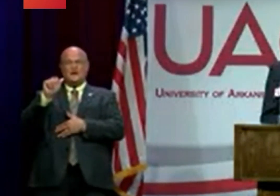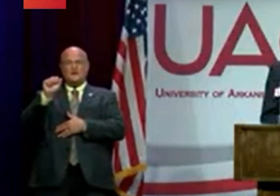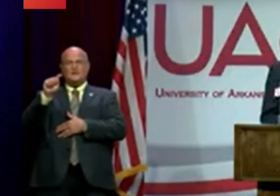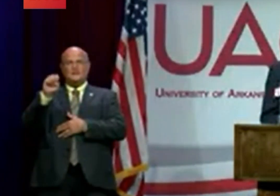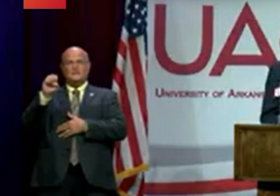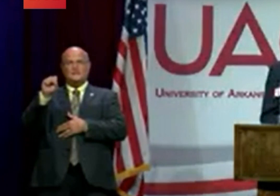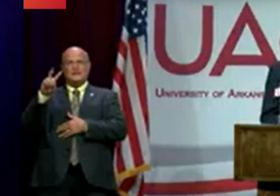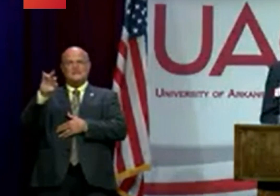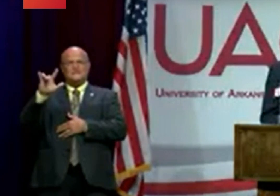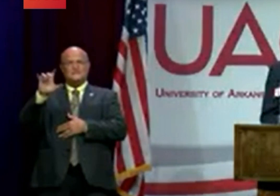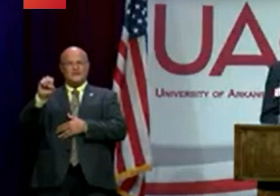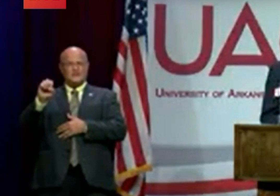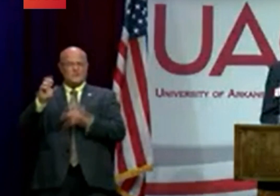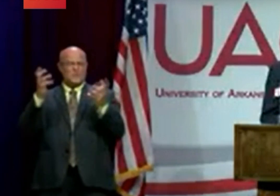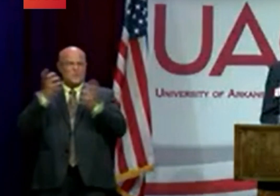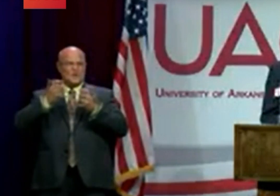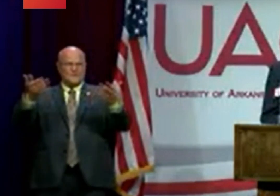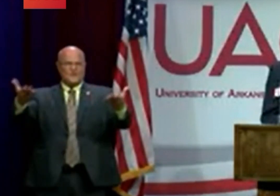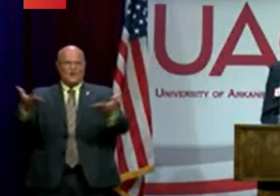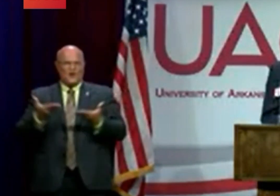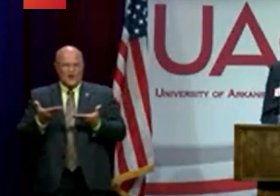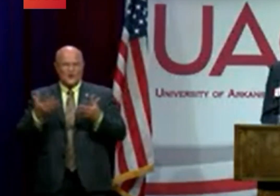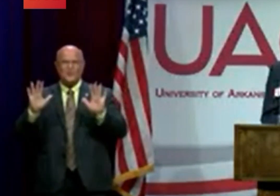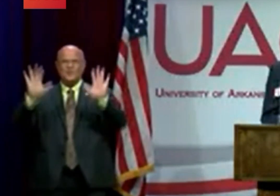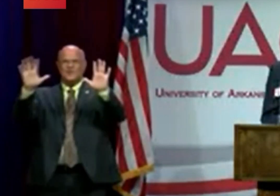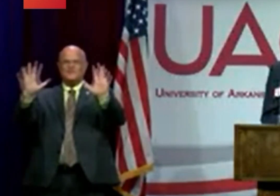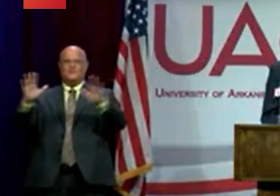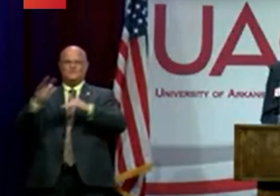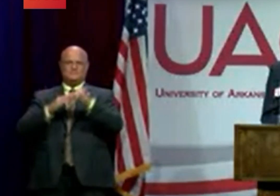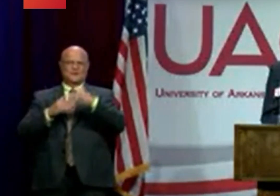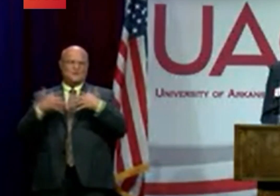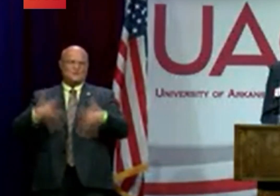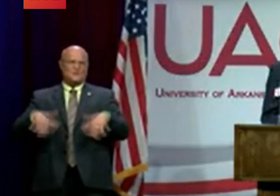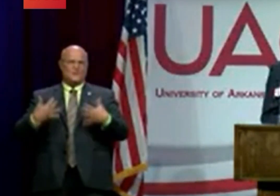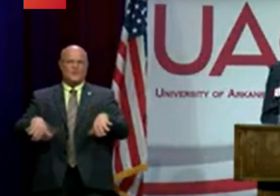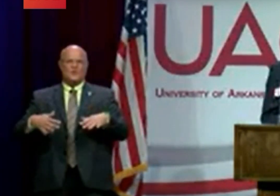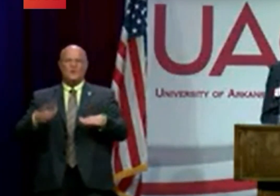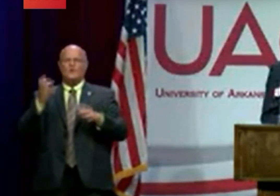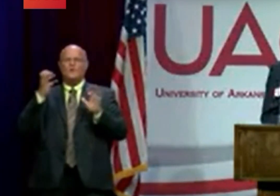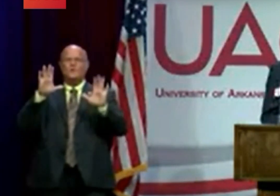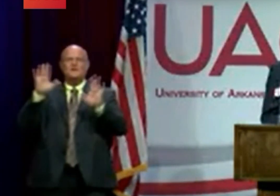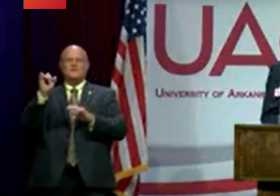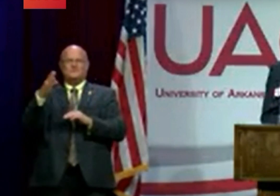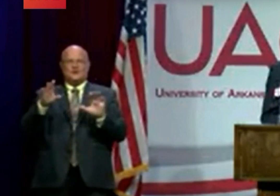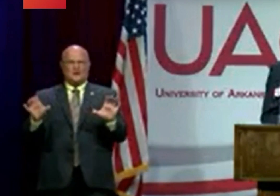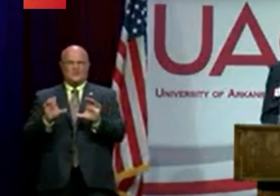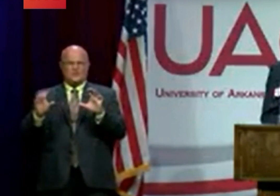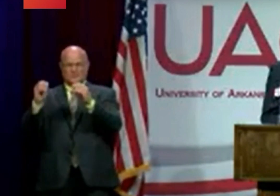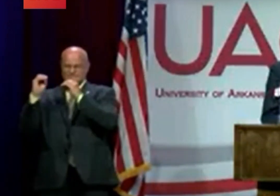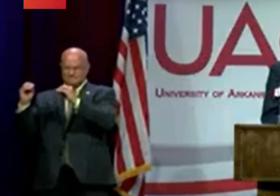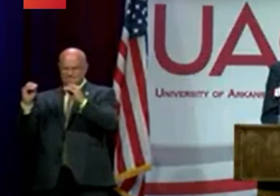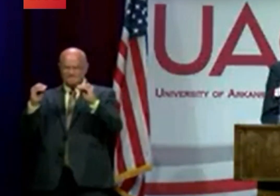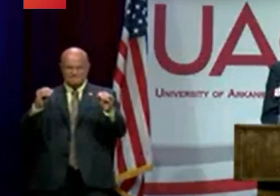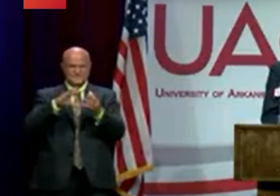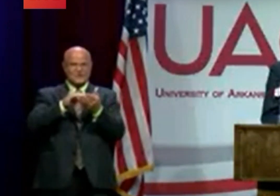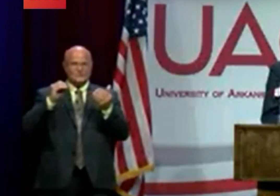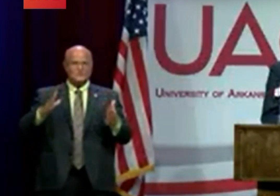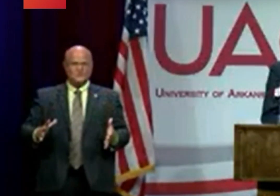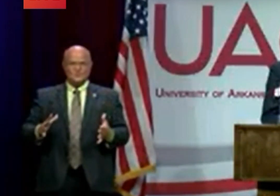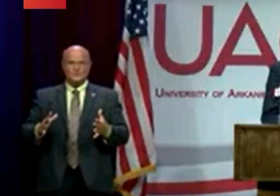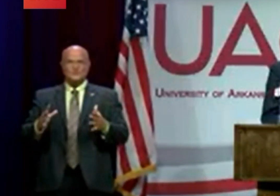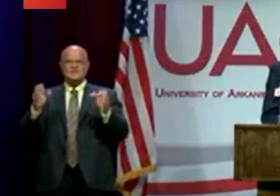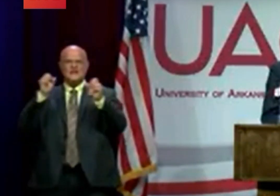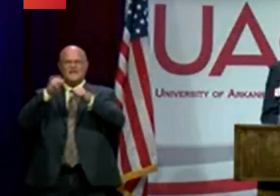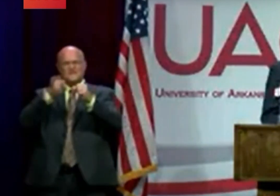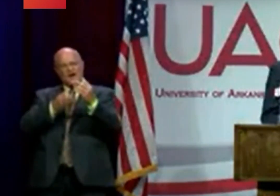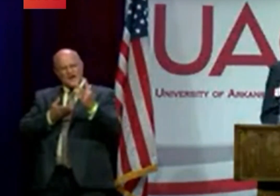Batesville. What a wonderful host, what a wonderful facility, and what an incredible job they're doing in educating students and fighting